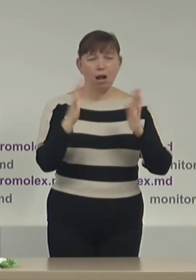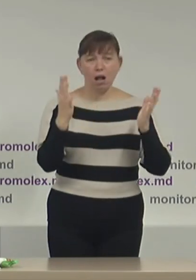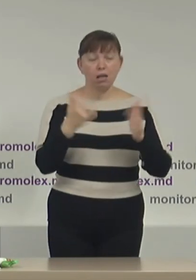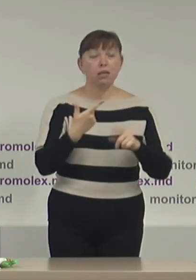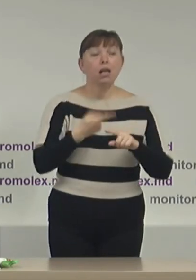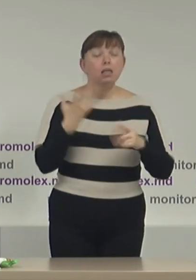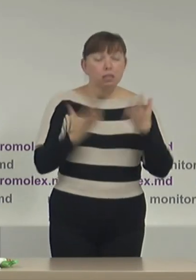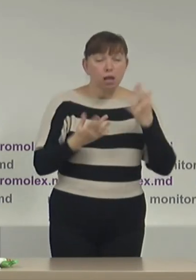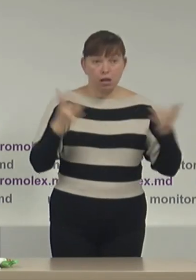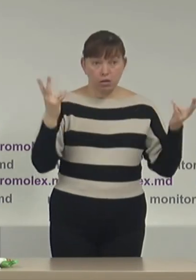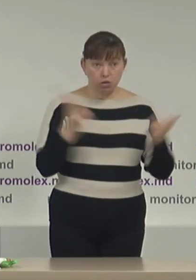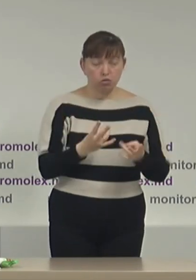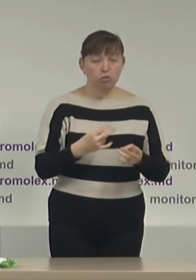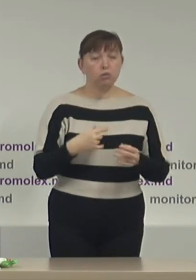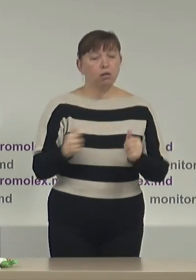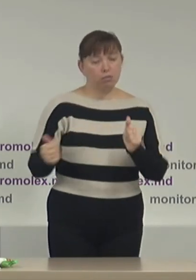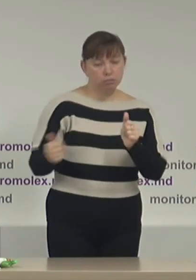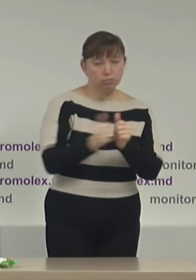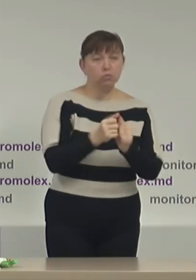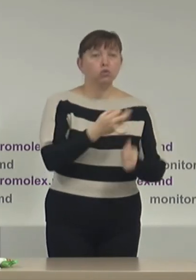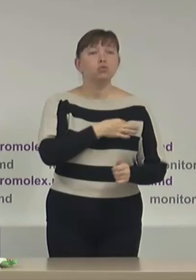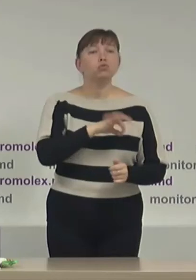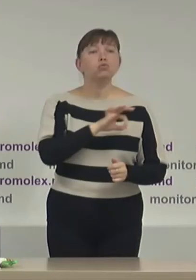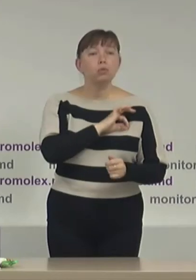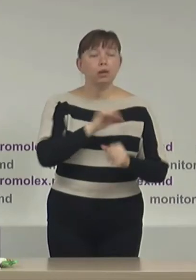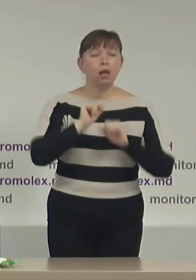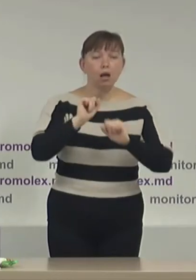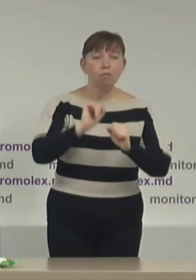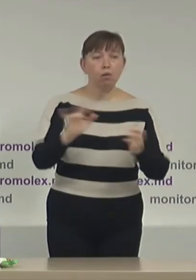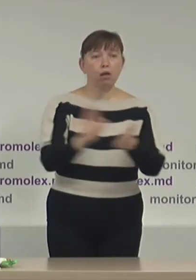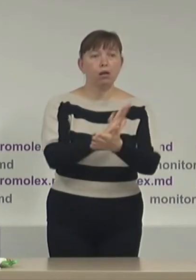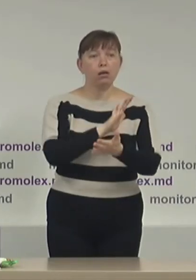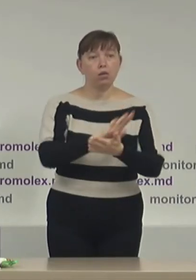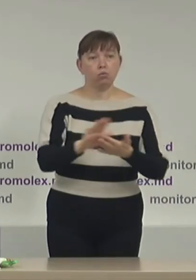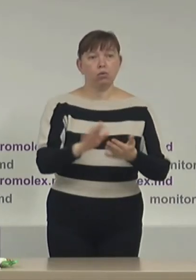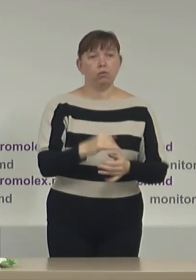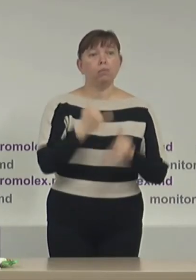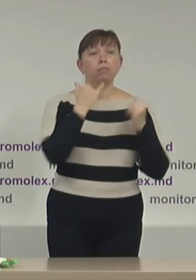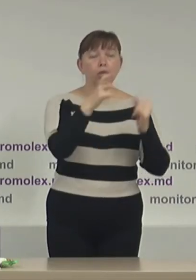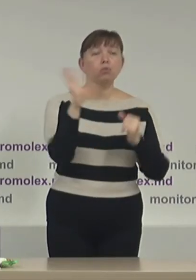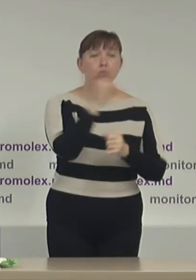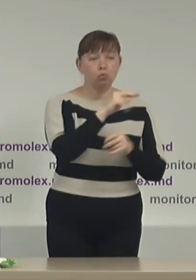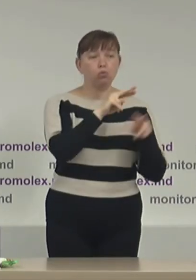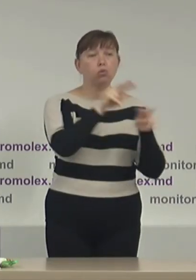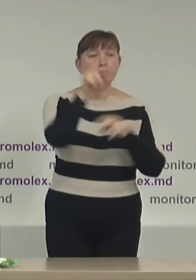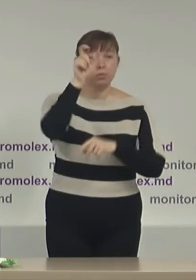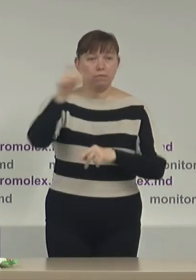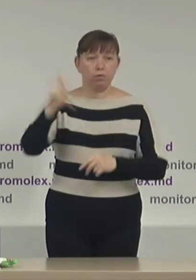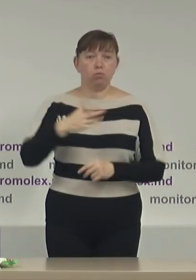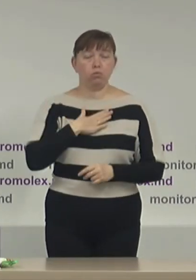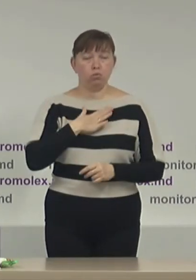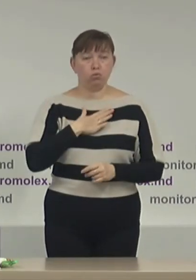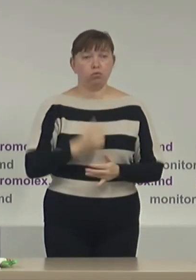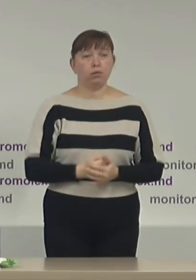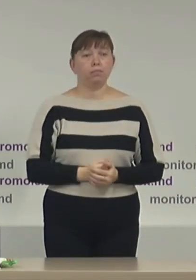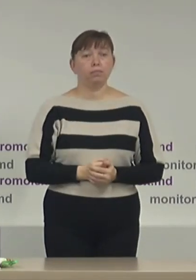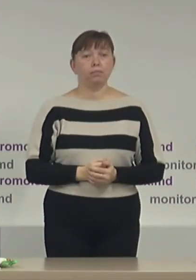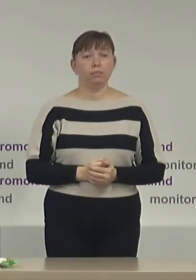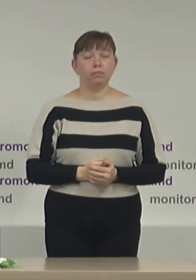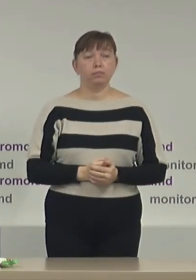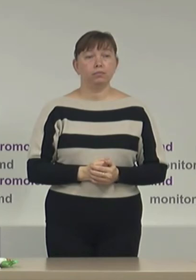in each separate cases where needed, we will provide free legal support for our observers.